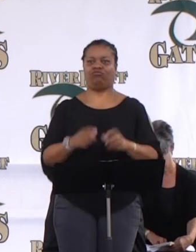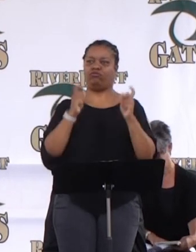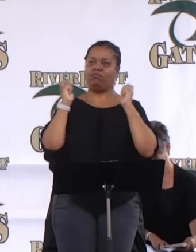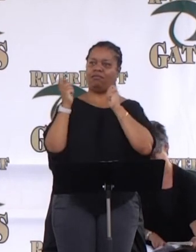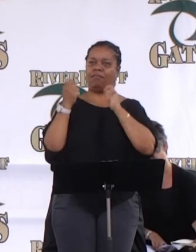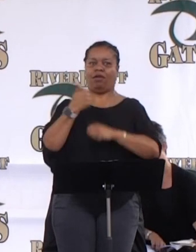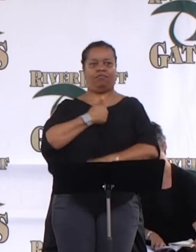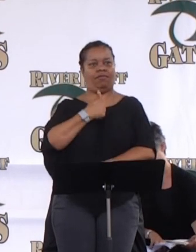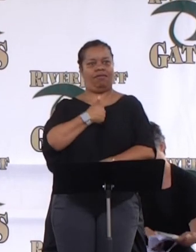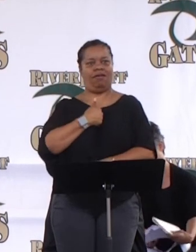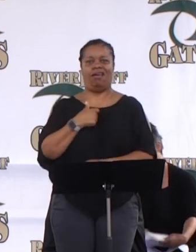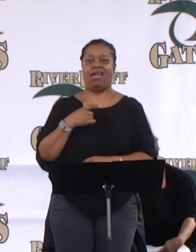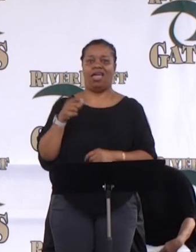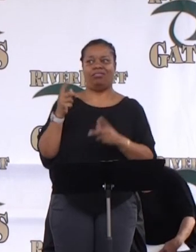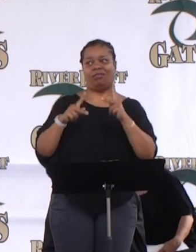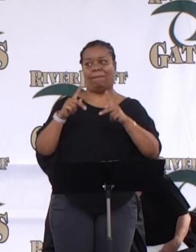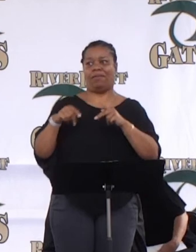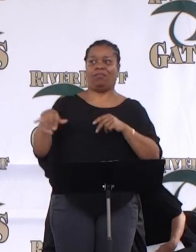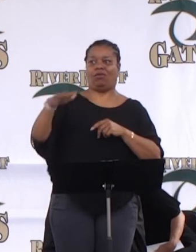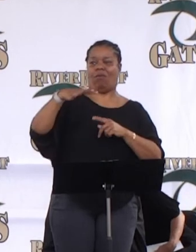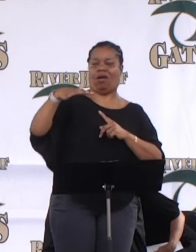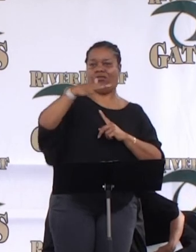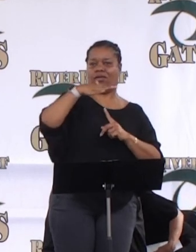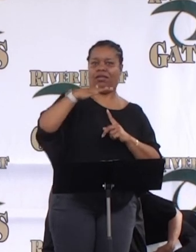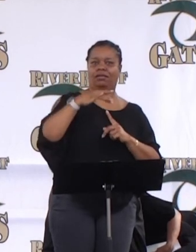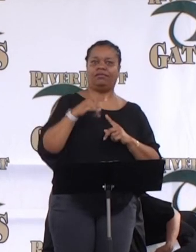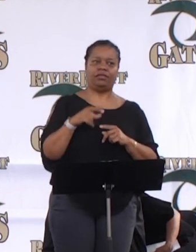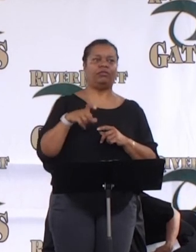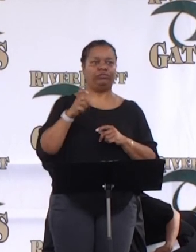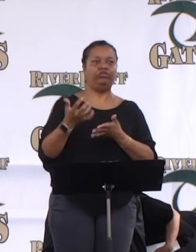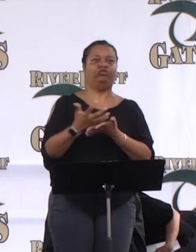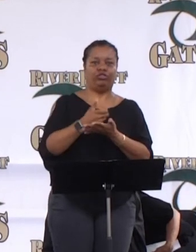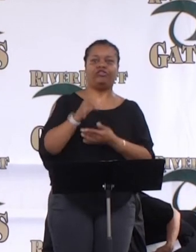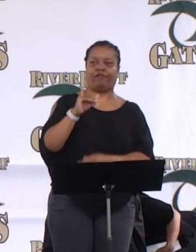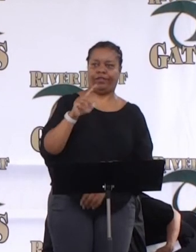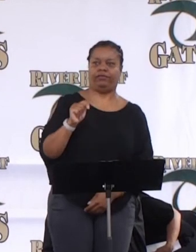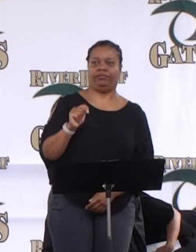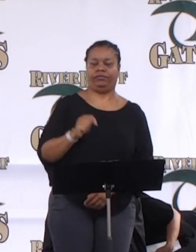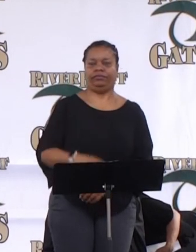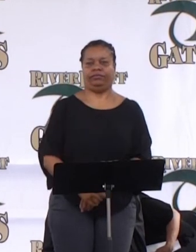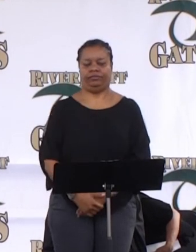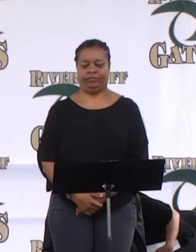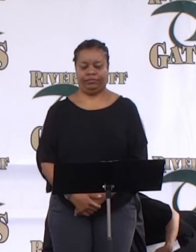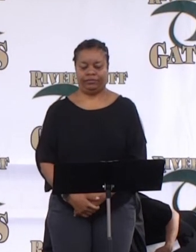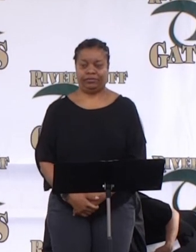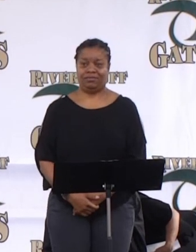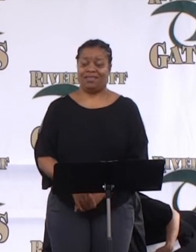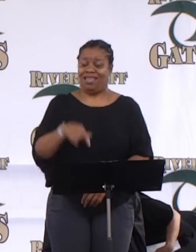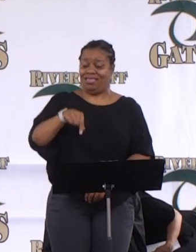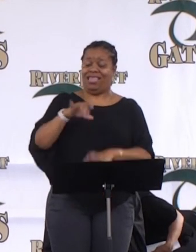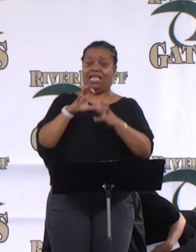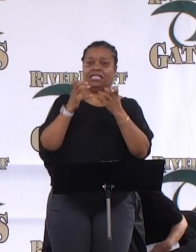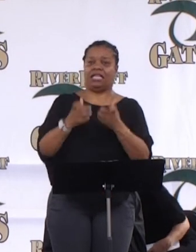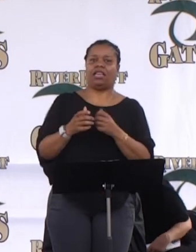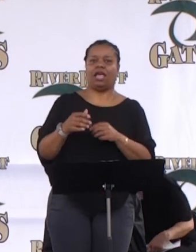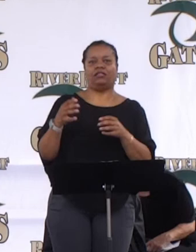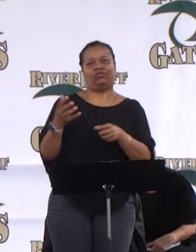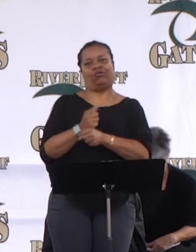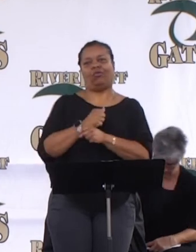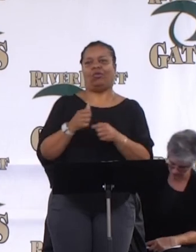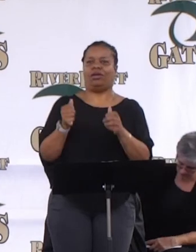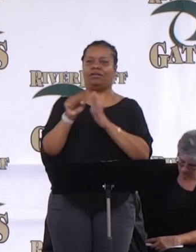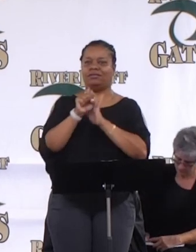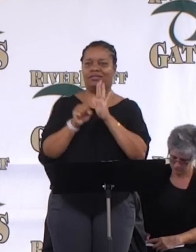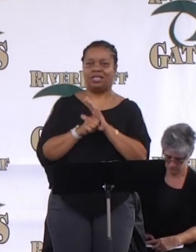ourselves and those around us, which is a much-deserved celebration. This class has won state championships.